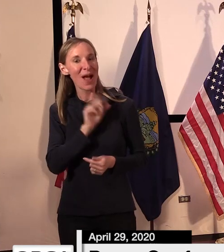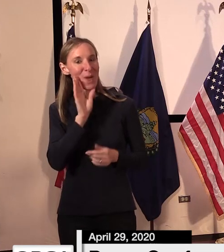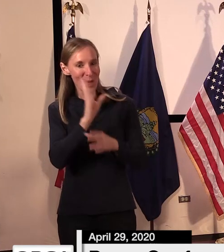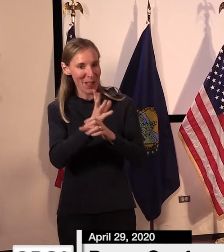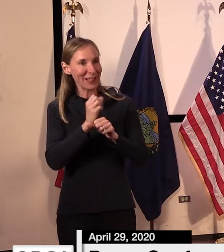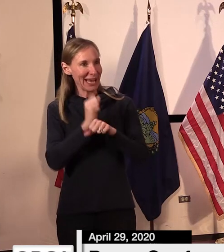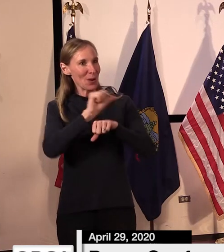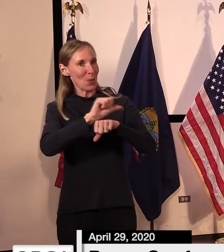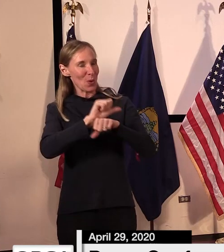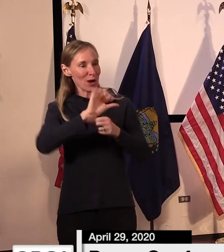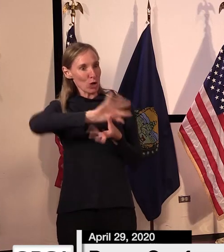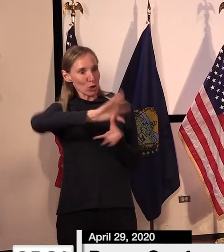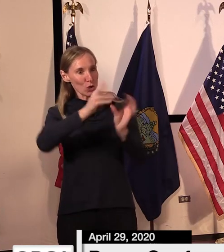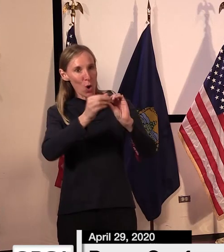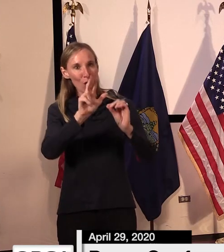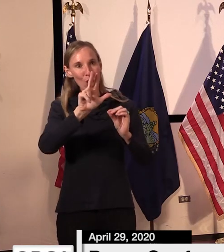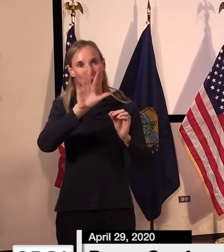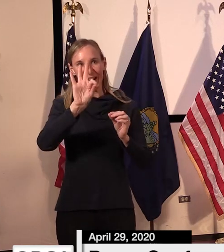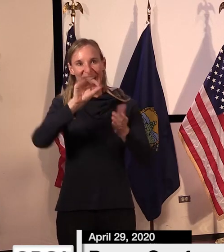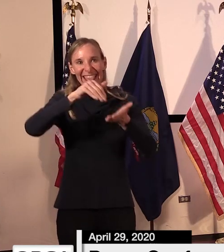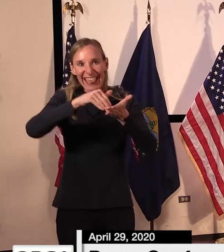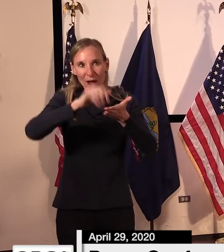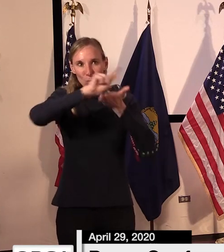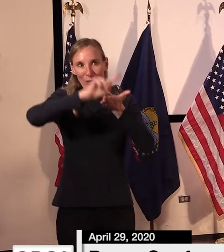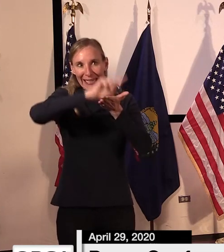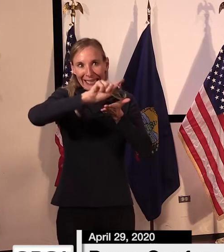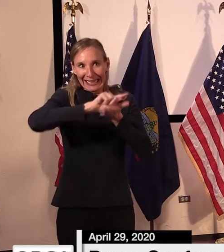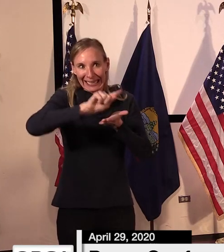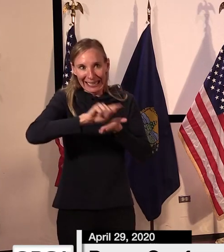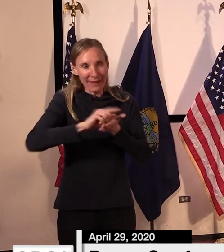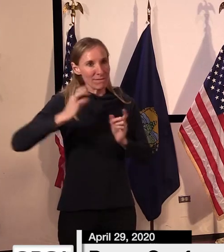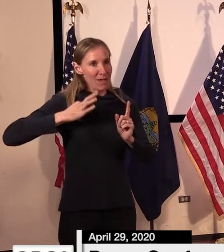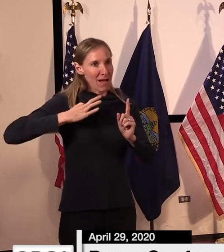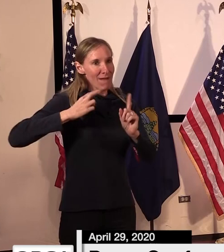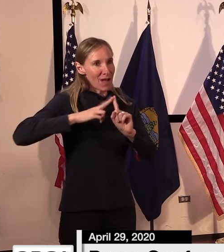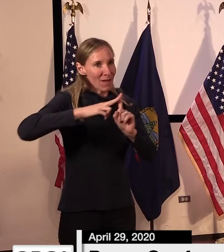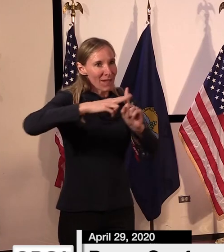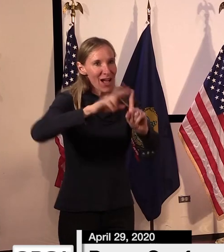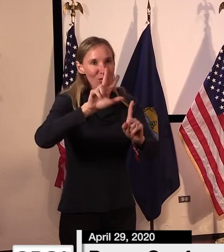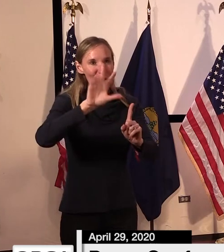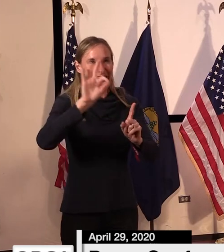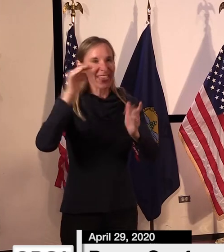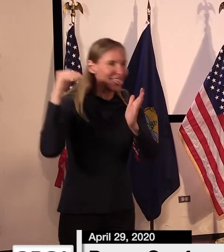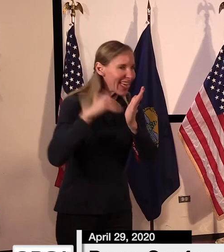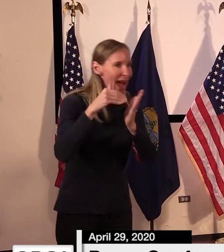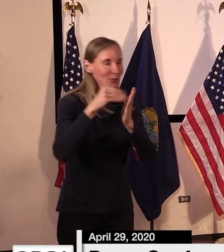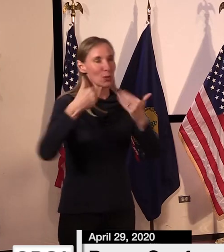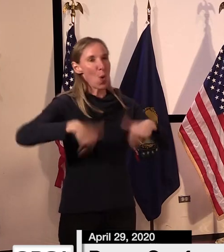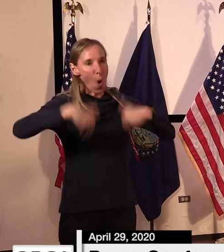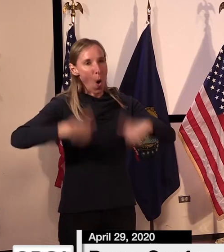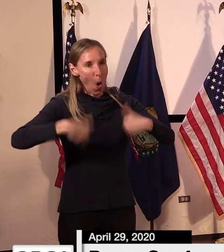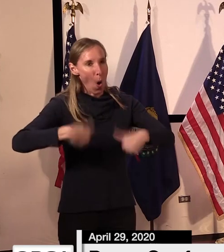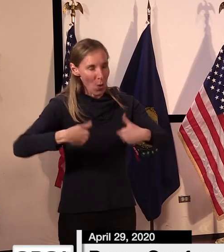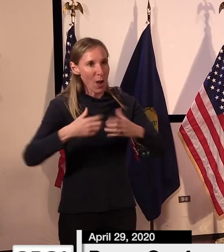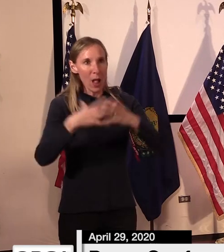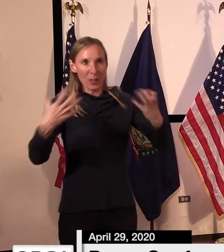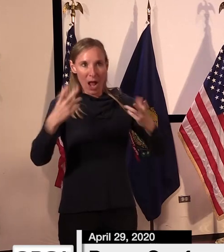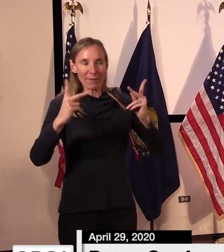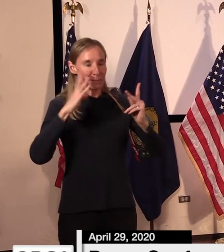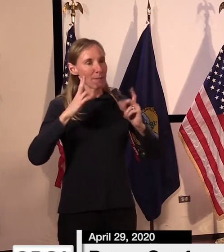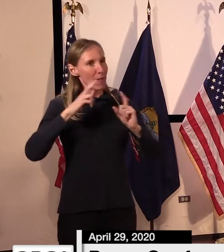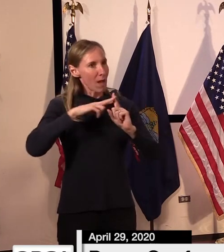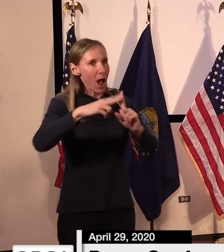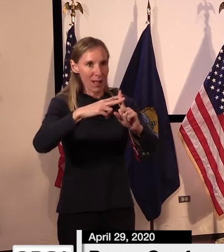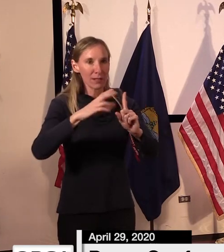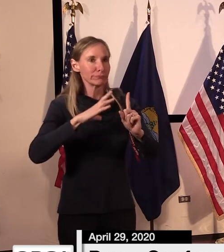of 39,000 weekly claims so far. I admit that that's complicated in some respects, but